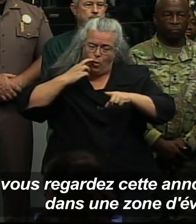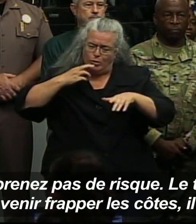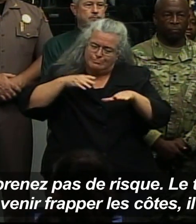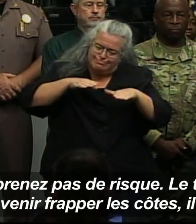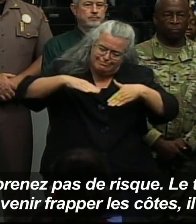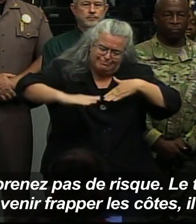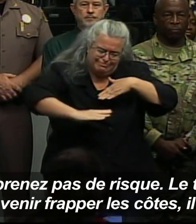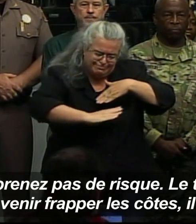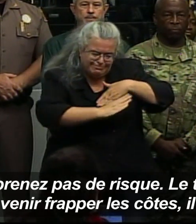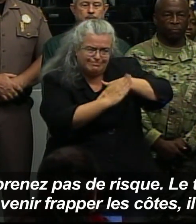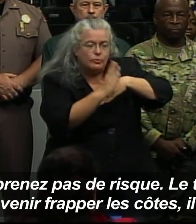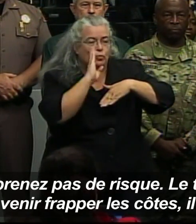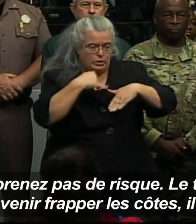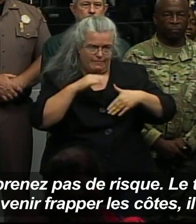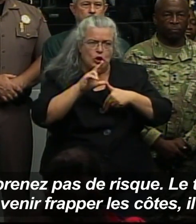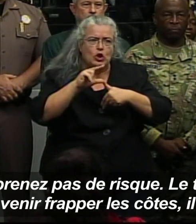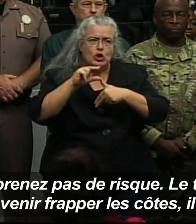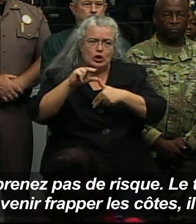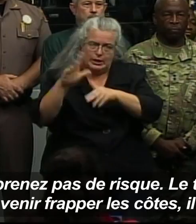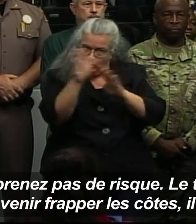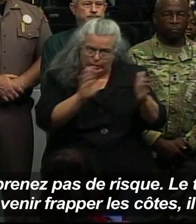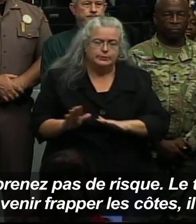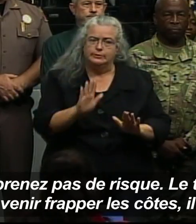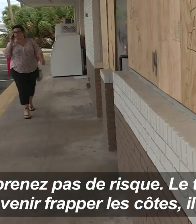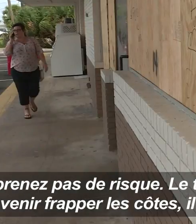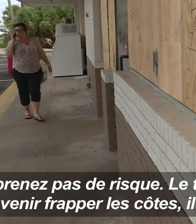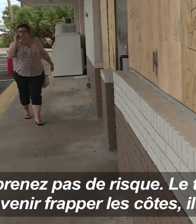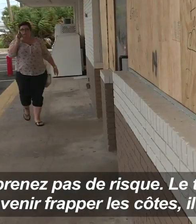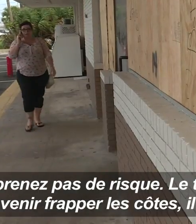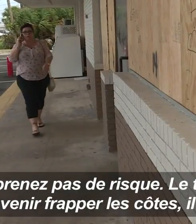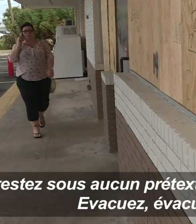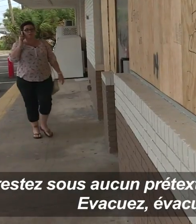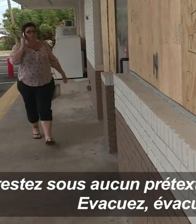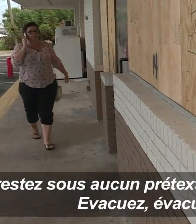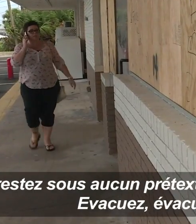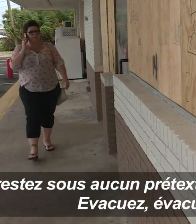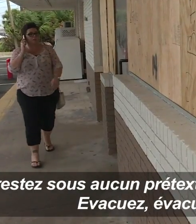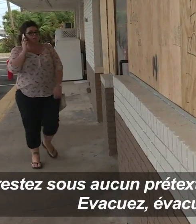coast, and we're going to have hurricane force winds. There are no excuses. You need to leave.